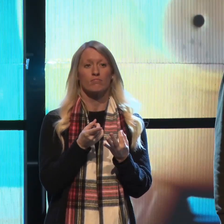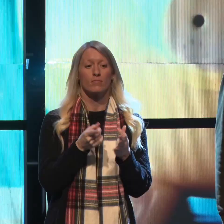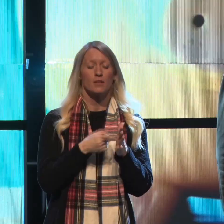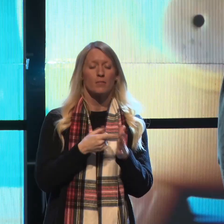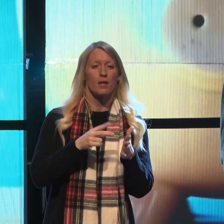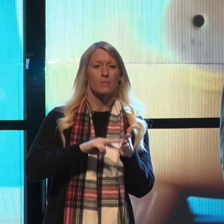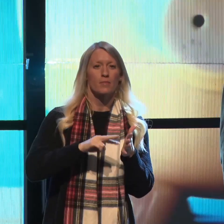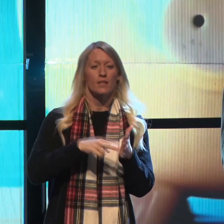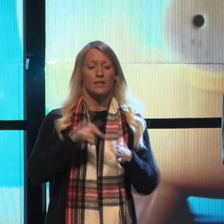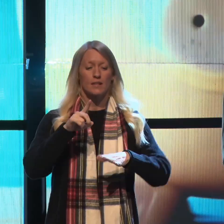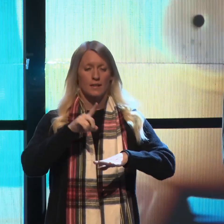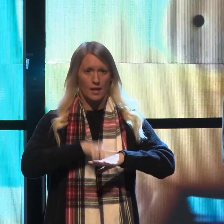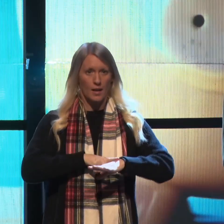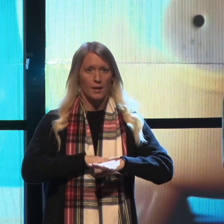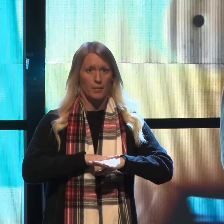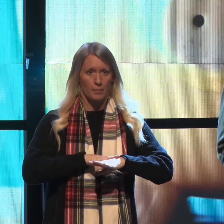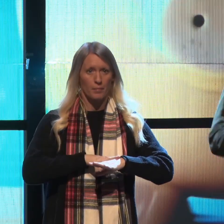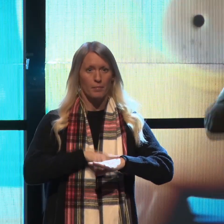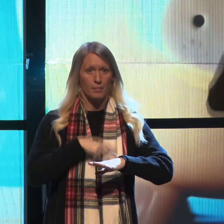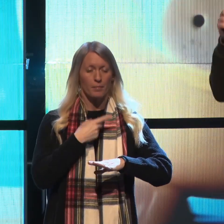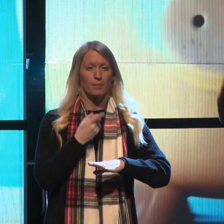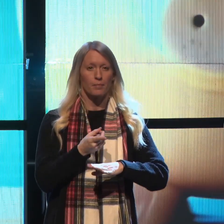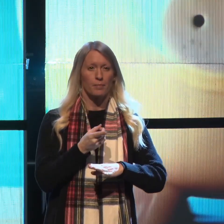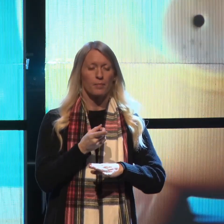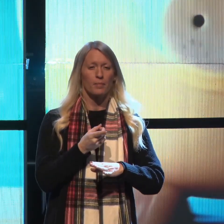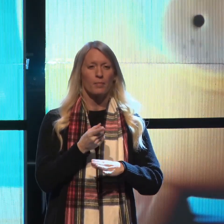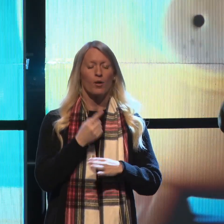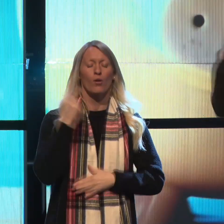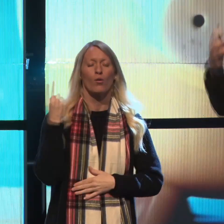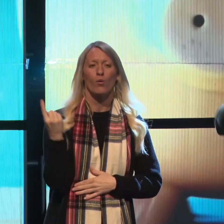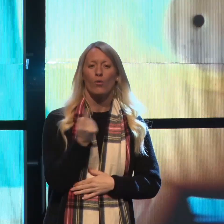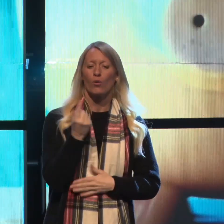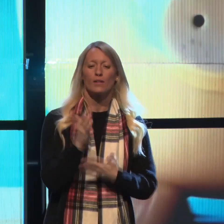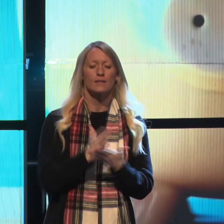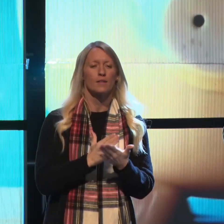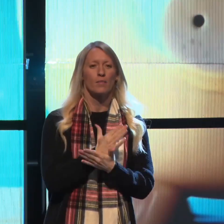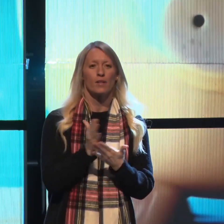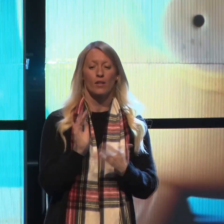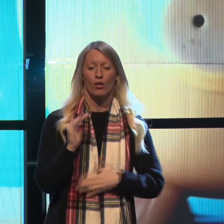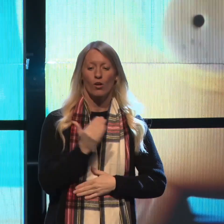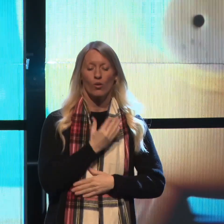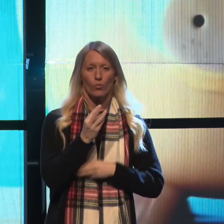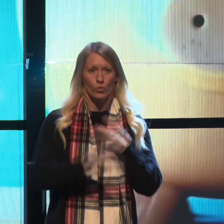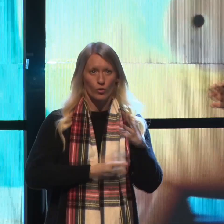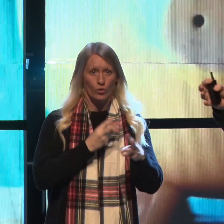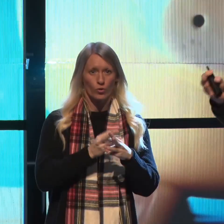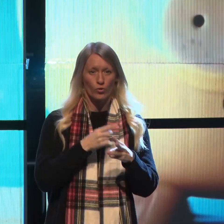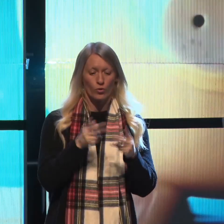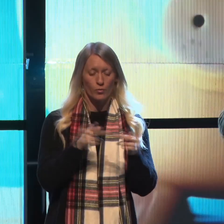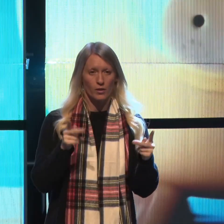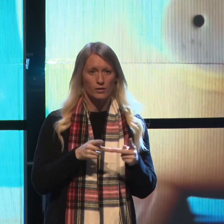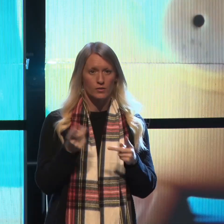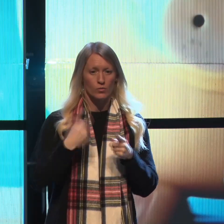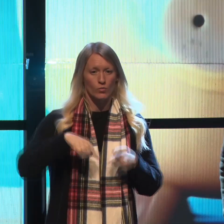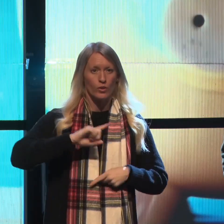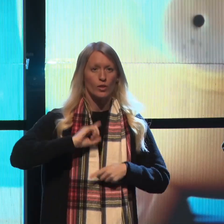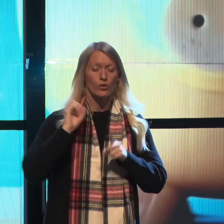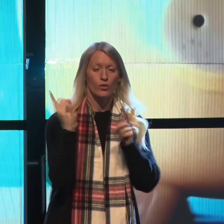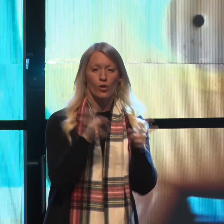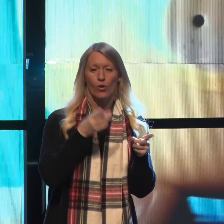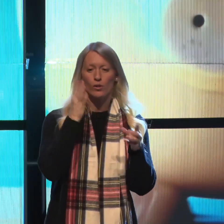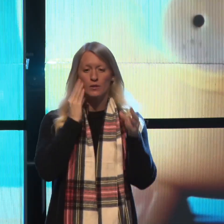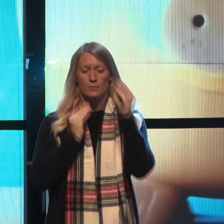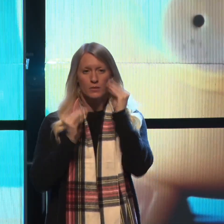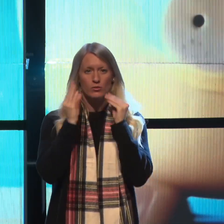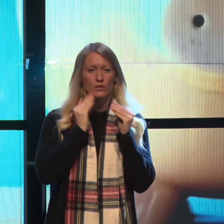us our time. But in the world of finance, there's always something that our world, that the places in which we go and the television shows we